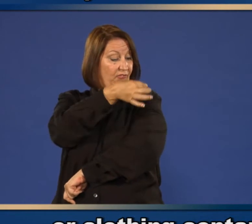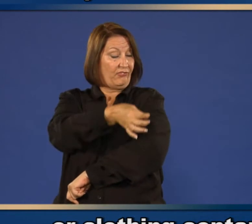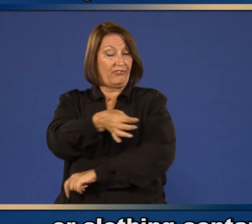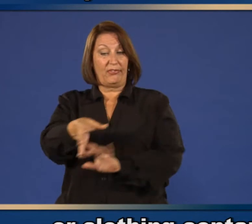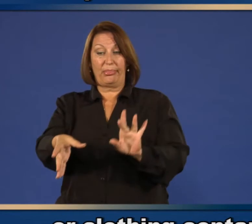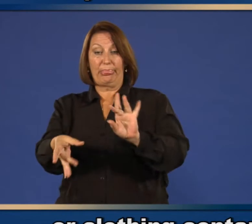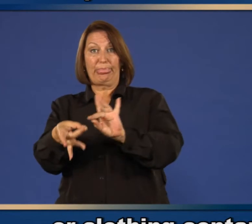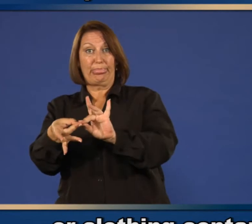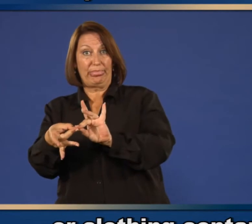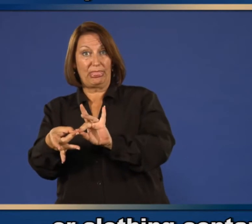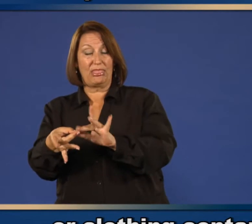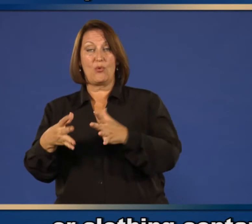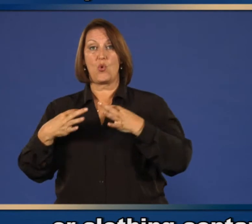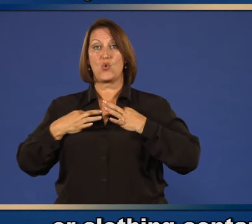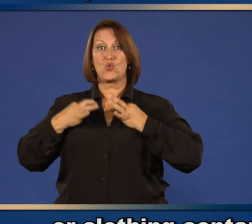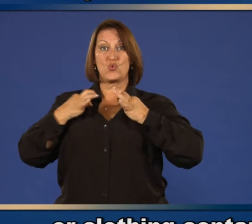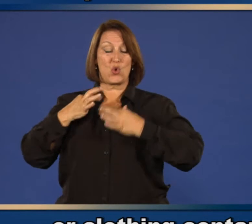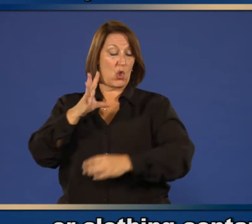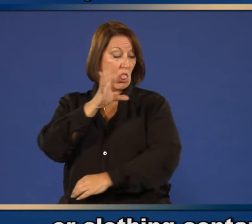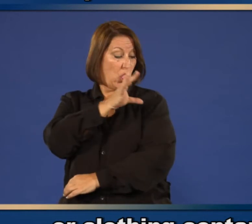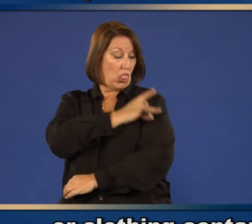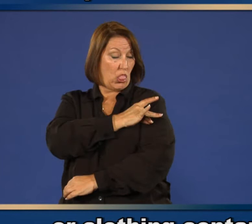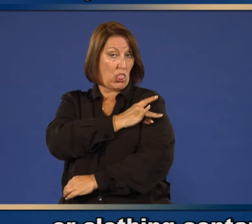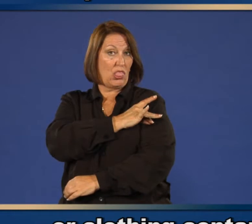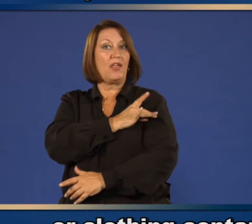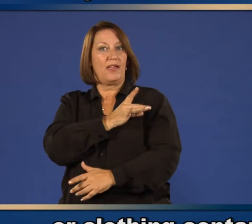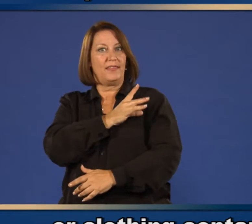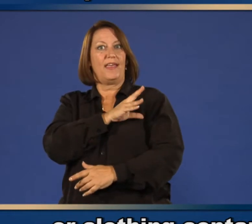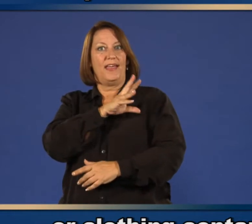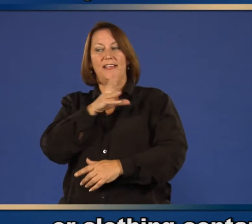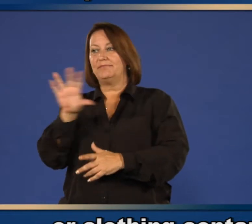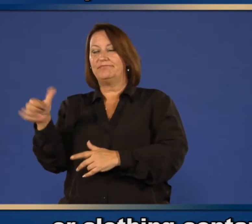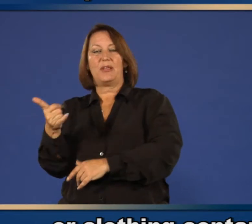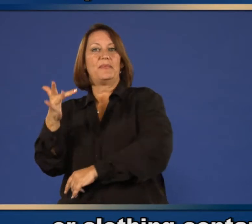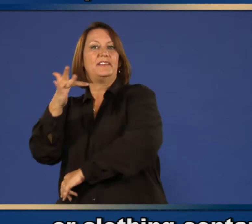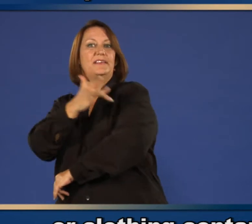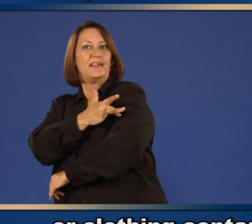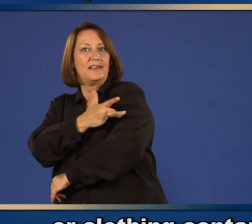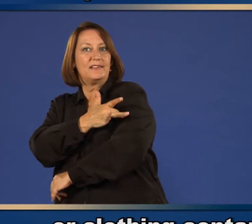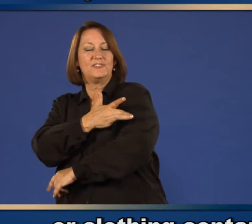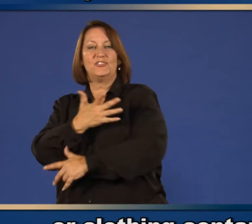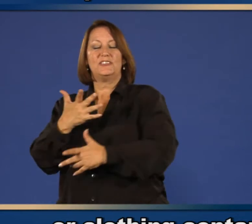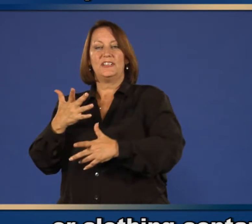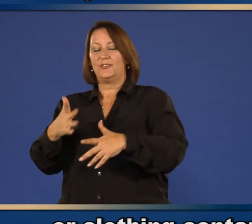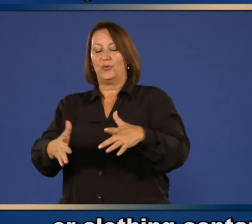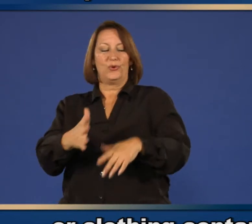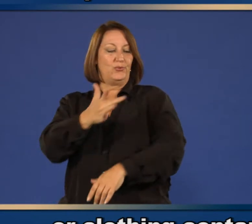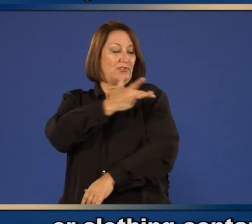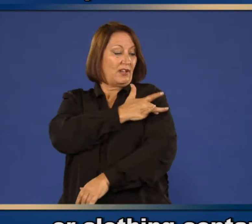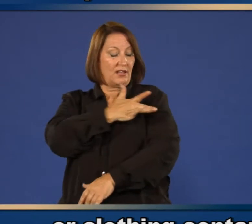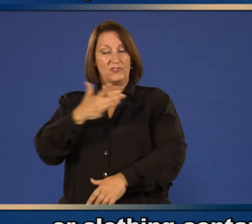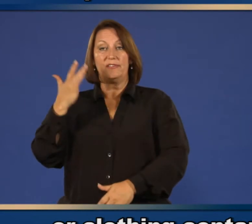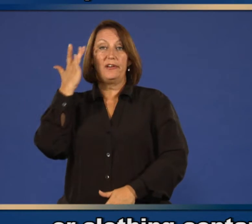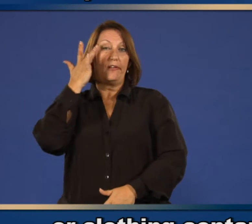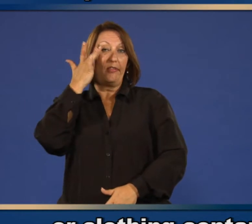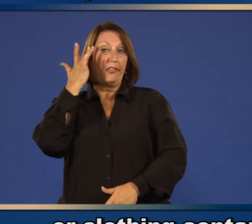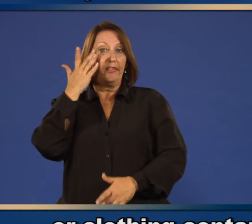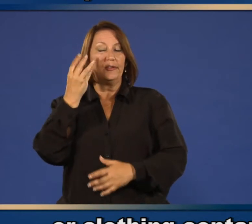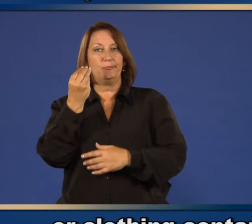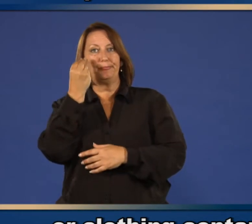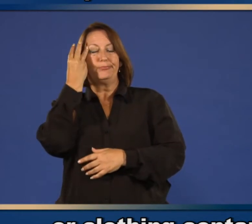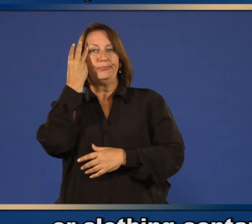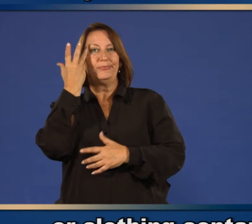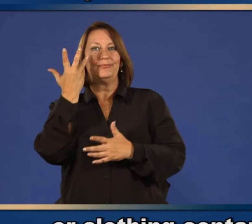clothing contaminated with virus and then touching another part of your body or someone else before hand